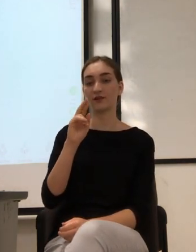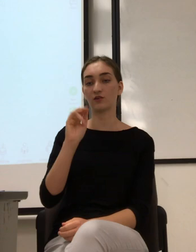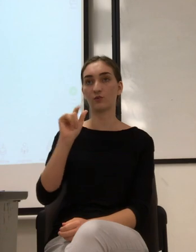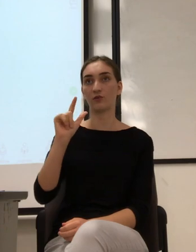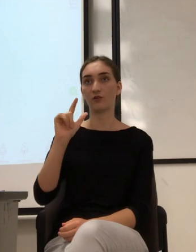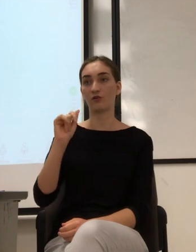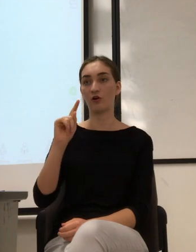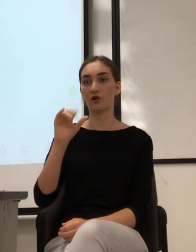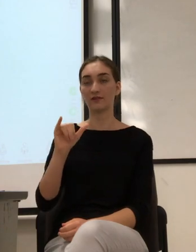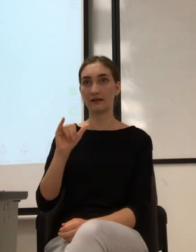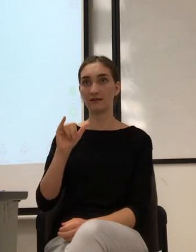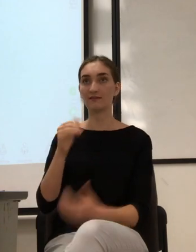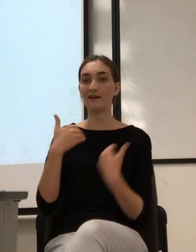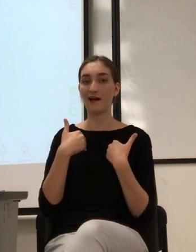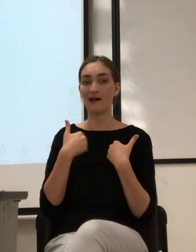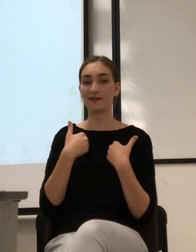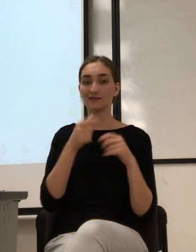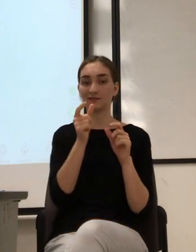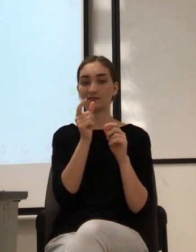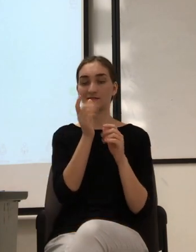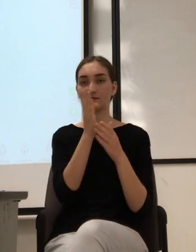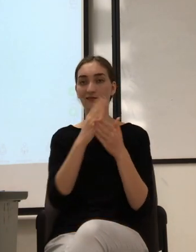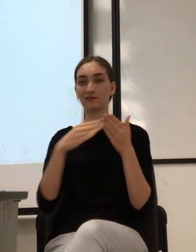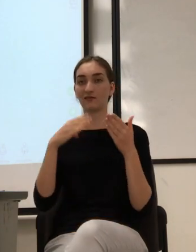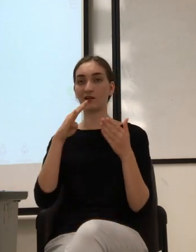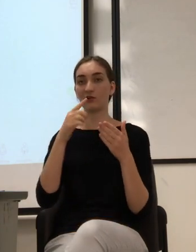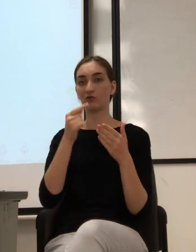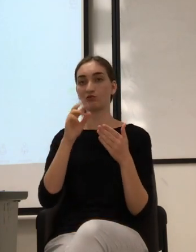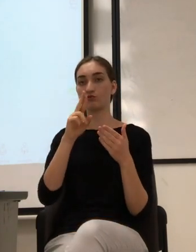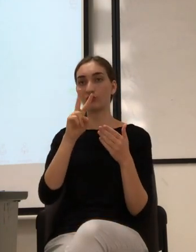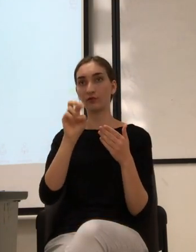of the same name. The circumflex artery lies in the